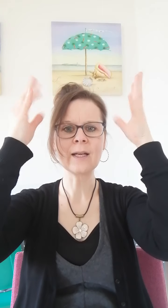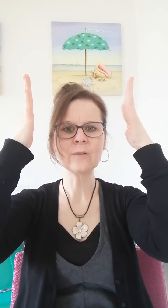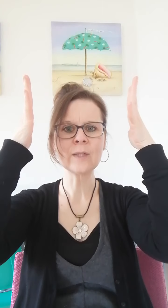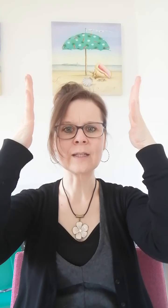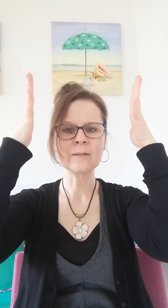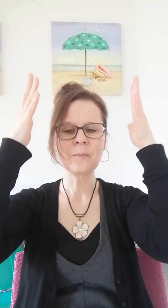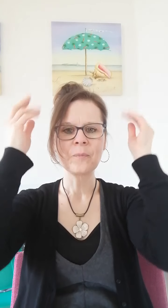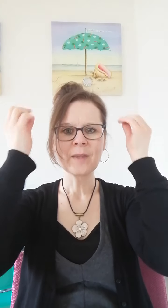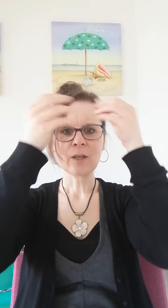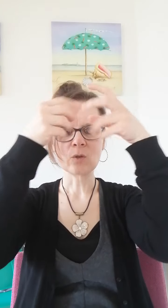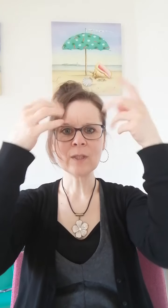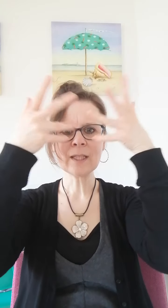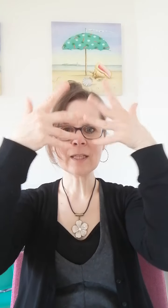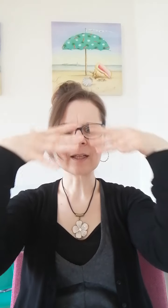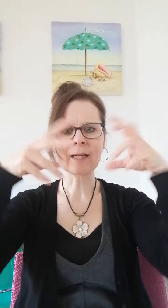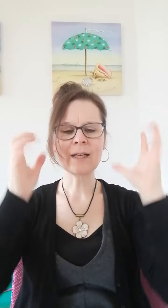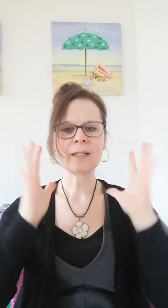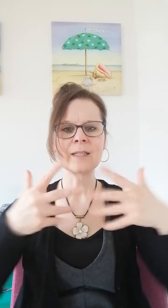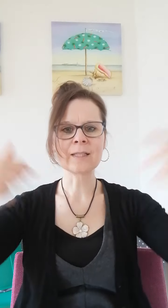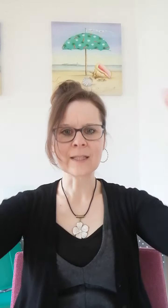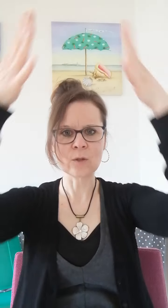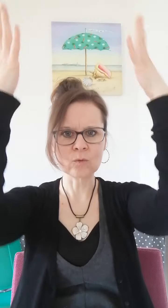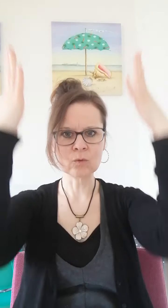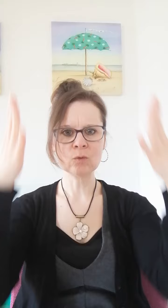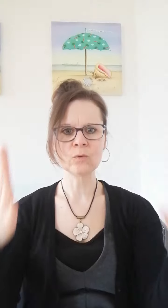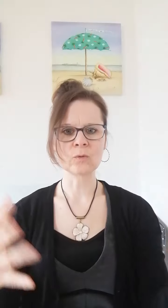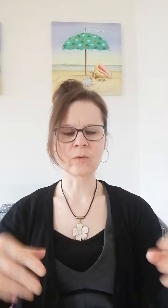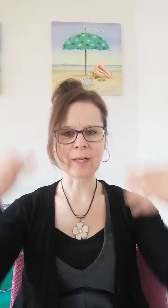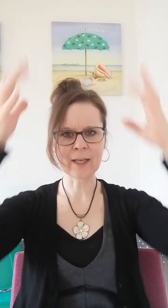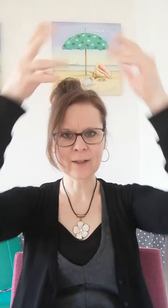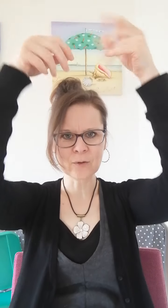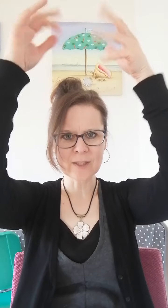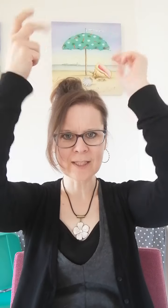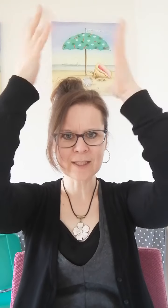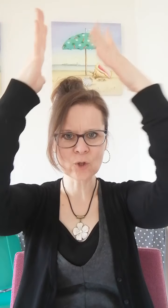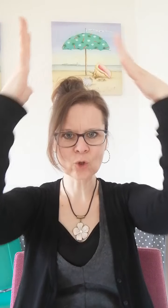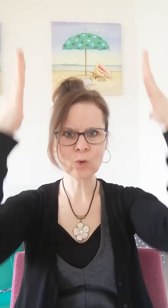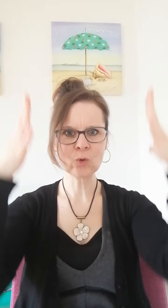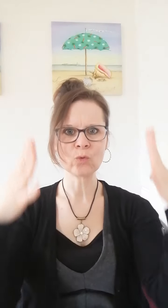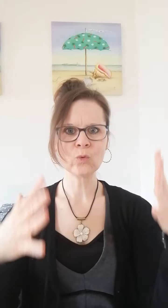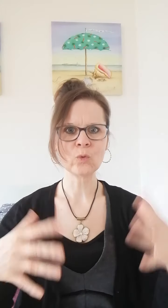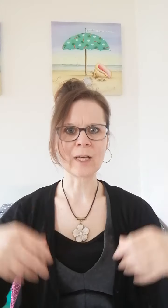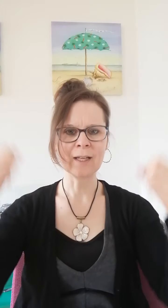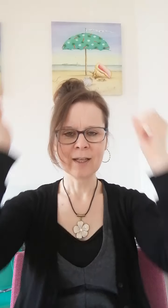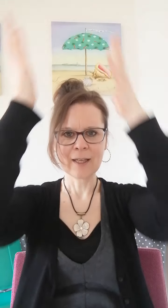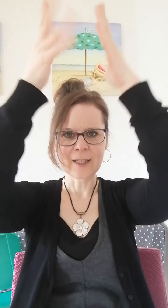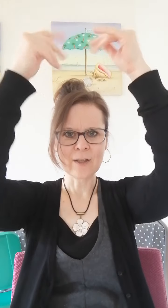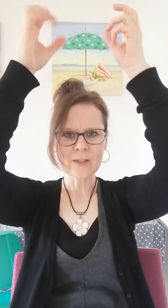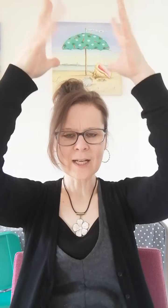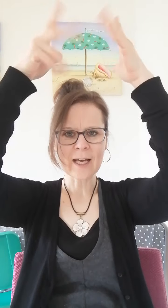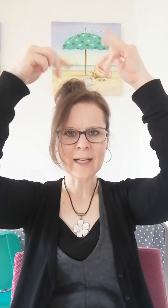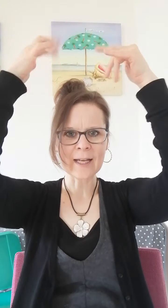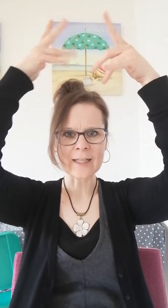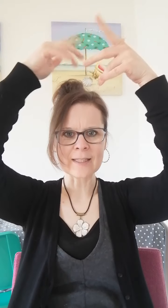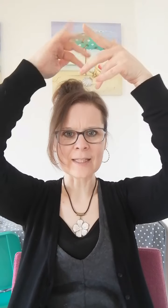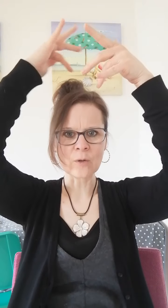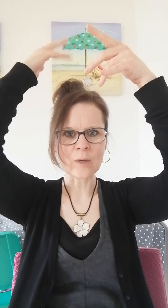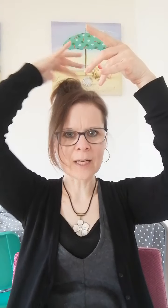aaua. Gada kiira gada gaga ada seda uoovh farakara kina kosi dea choro funa kera kera seda ada harasir kwa.